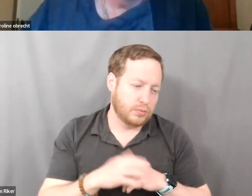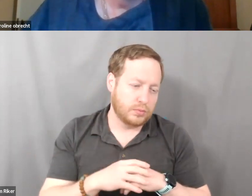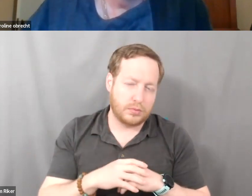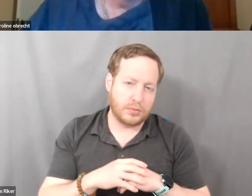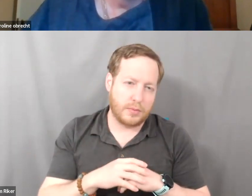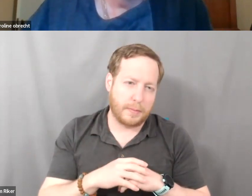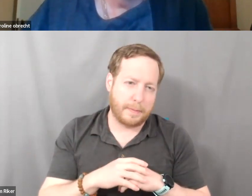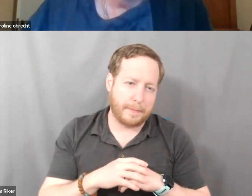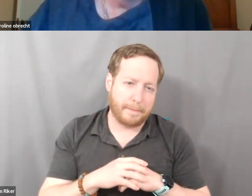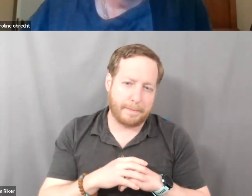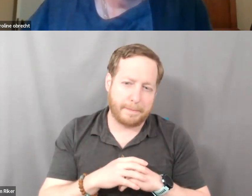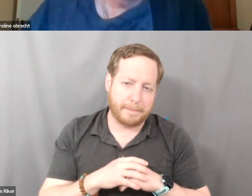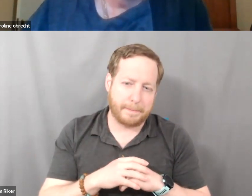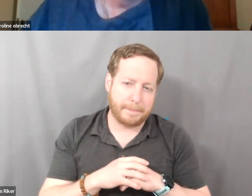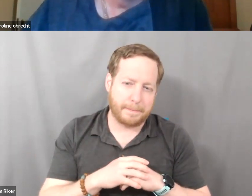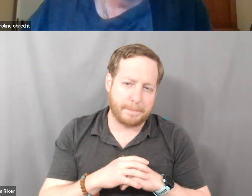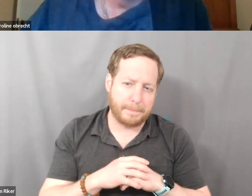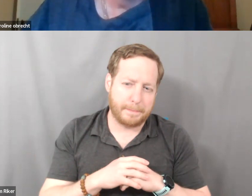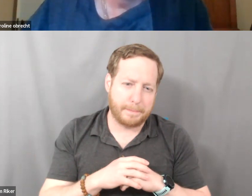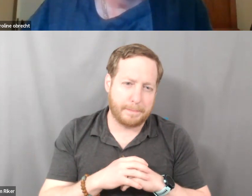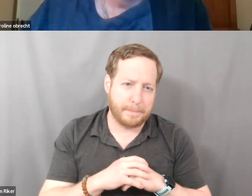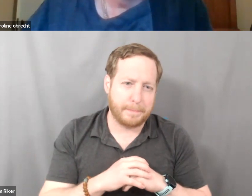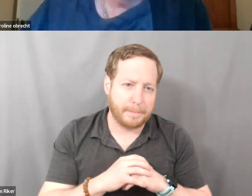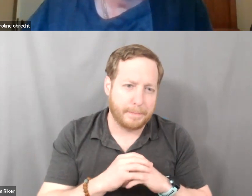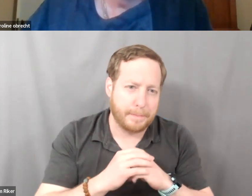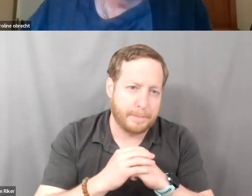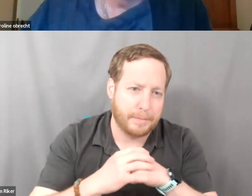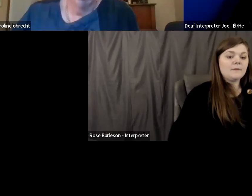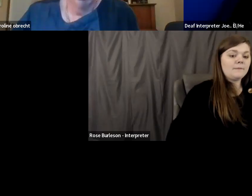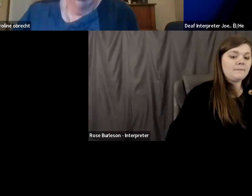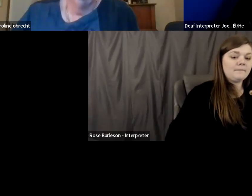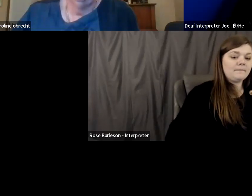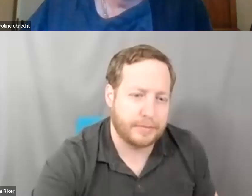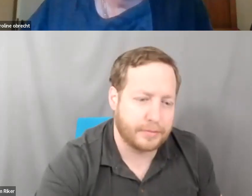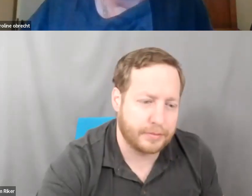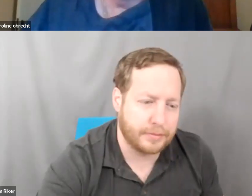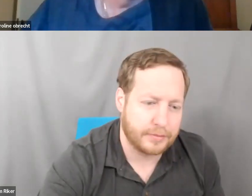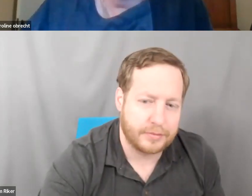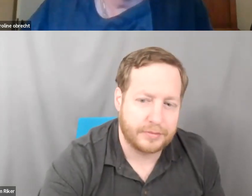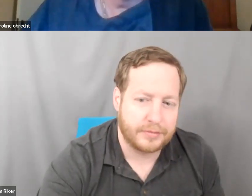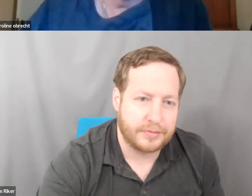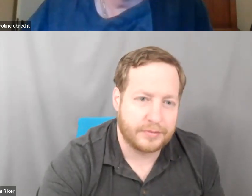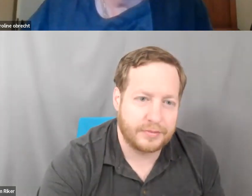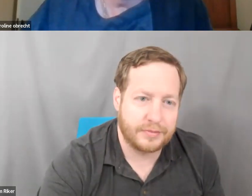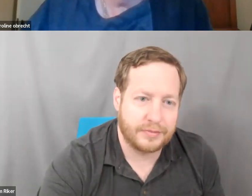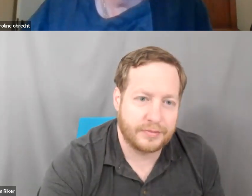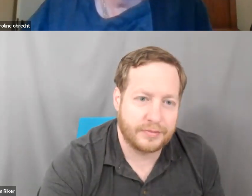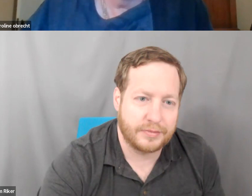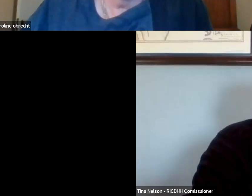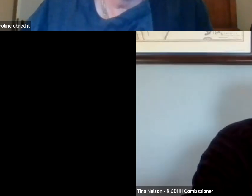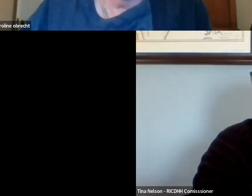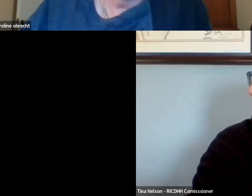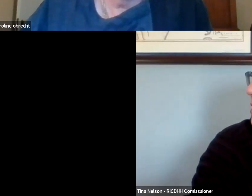to have the most participants involved. Okay. And we don't need to vote on that. Is that